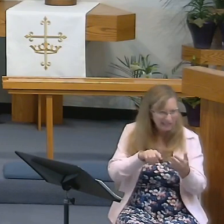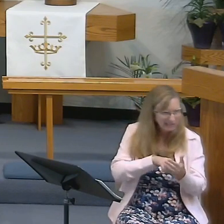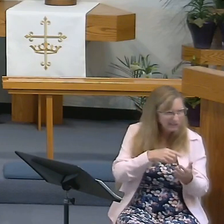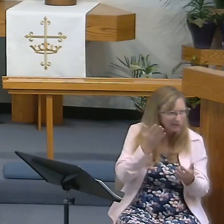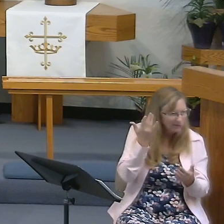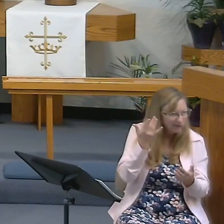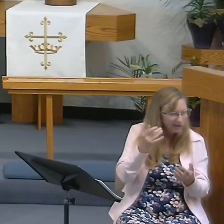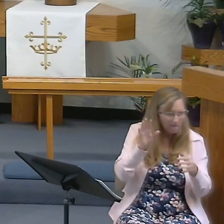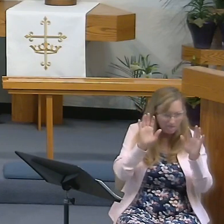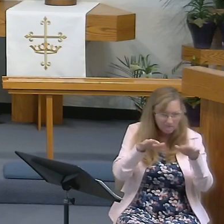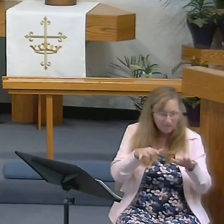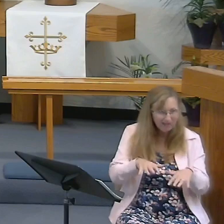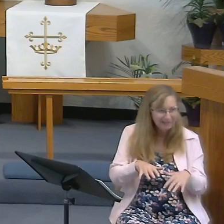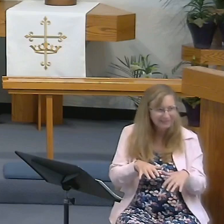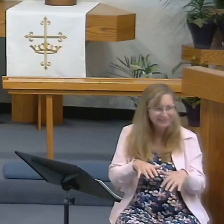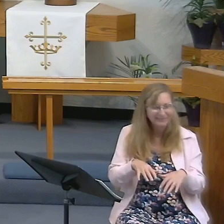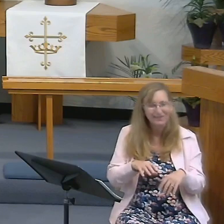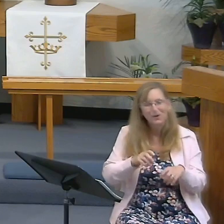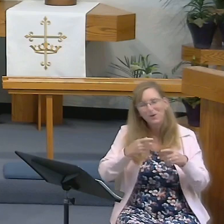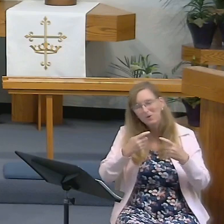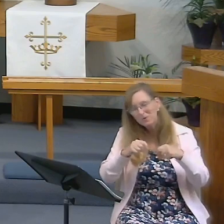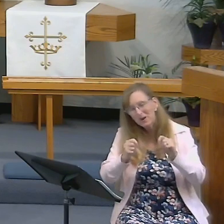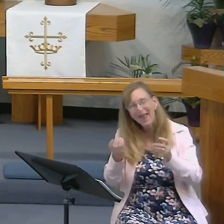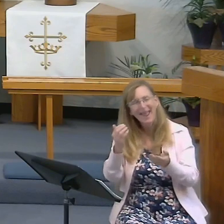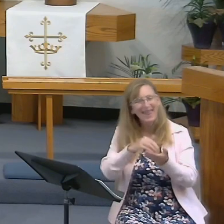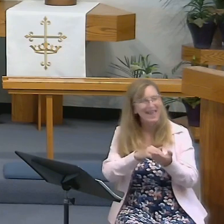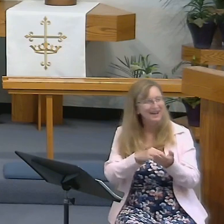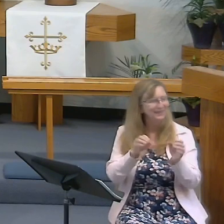going to try again on the Easter brunch next Sunday.